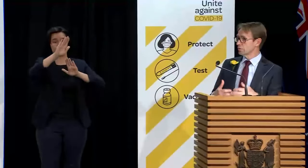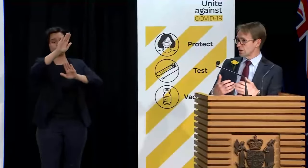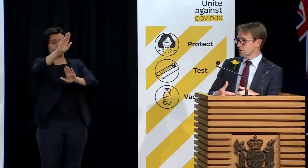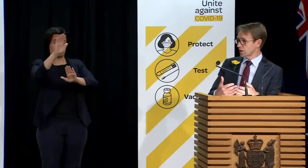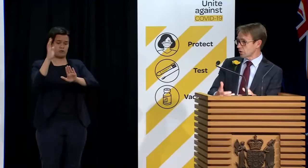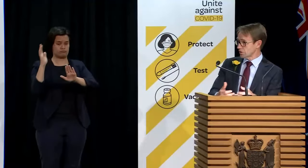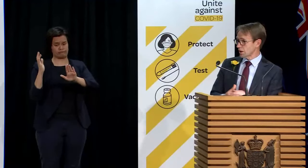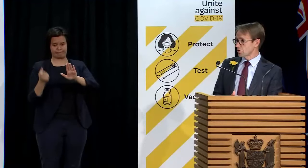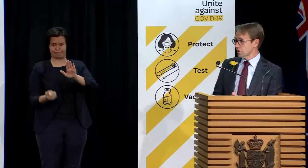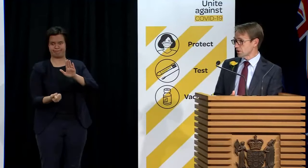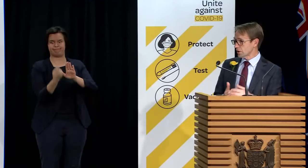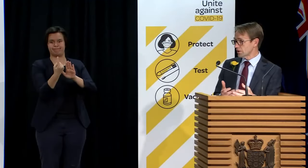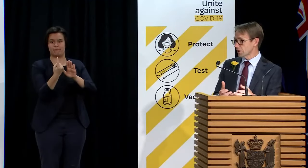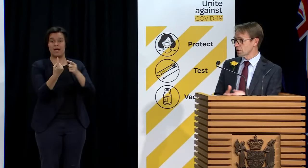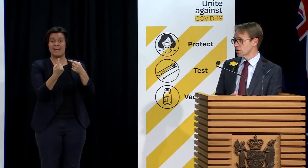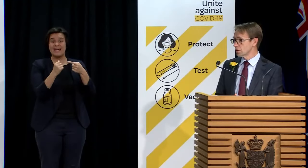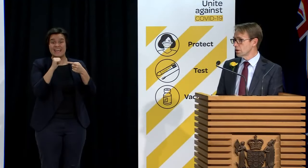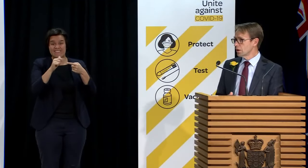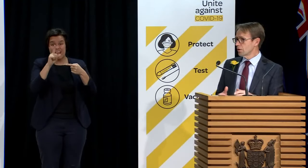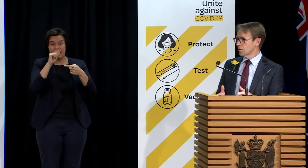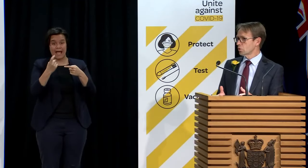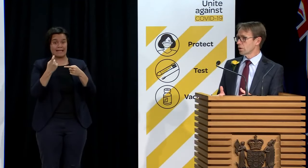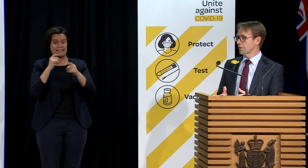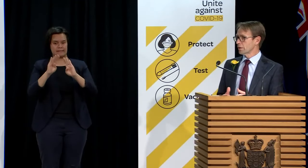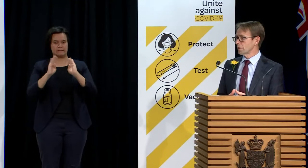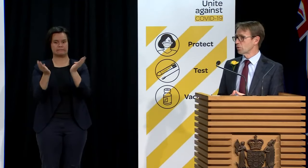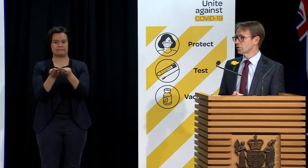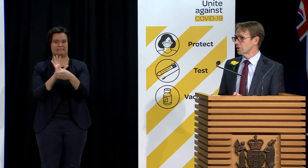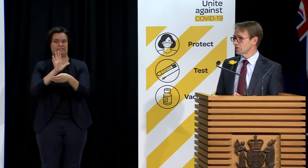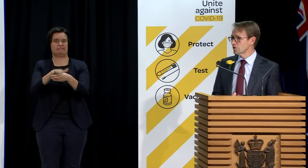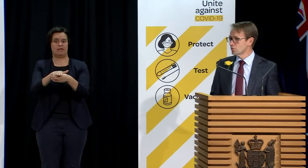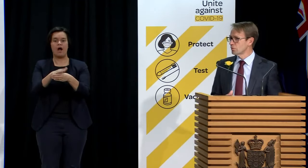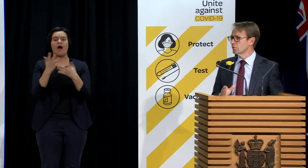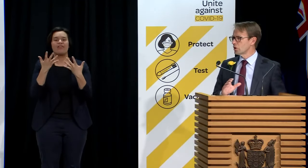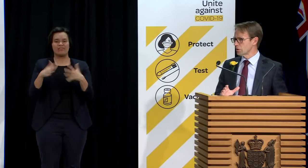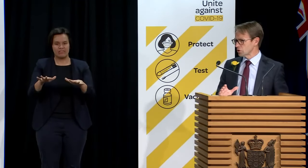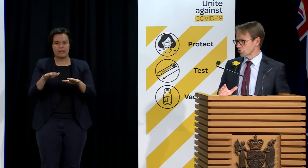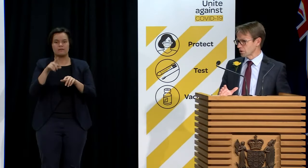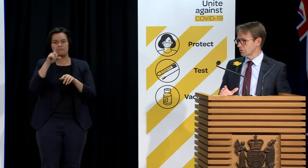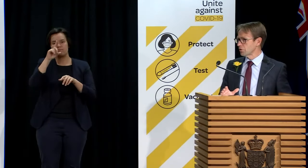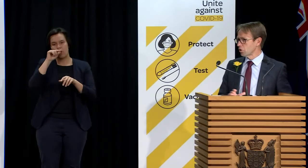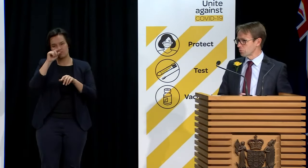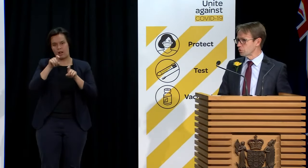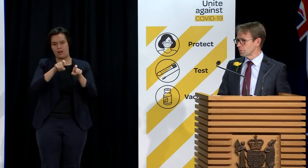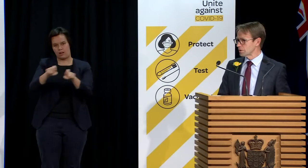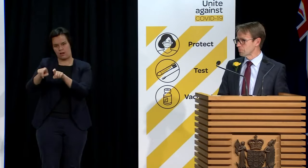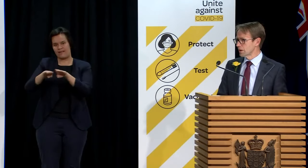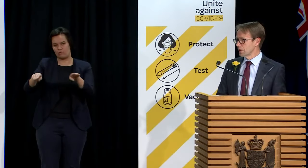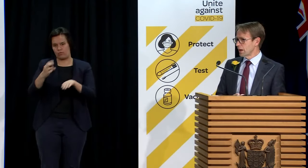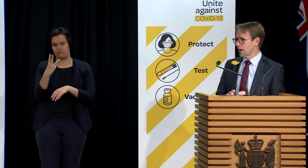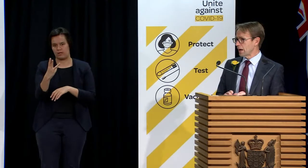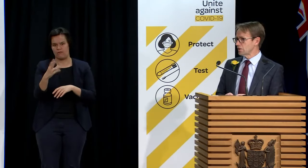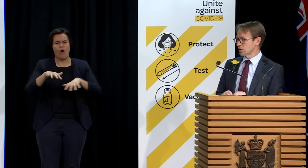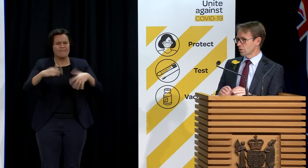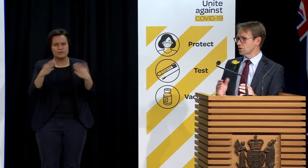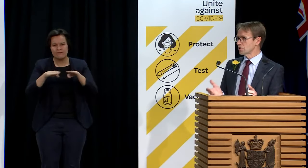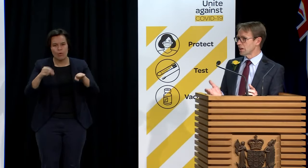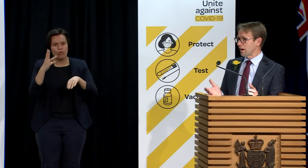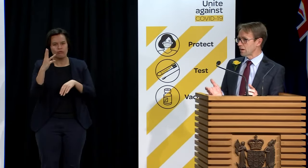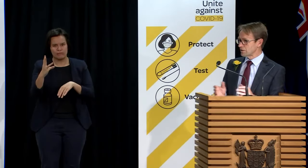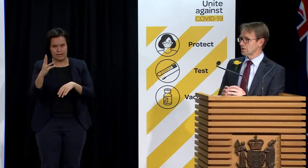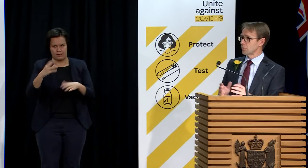through testing, contact tracing, isolation. Recalling that level 3 is still very restrictive on movement. And